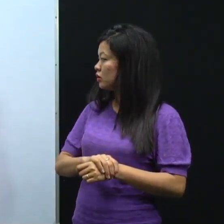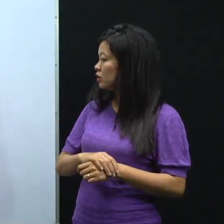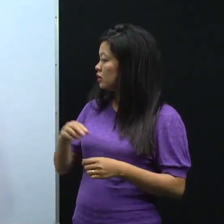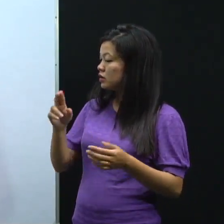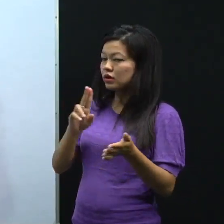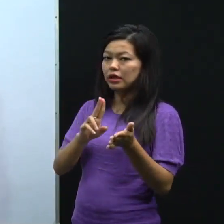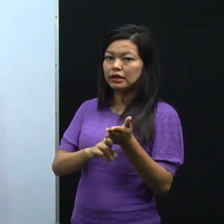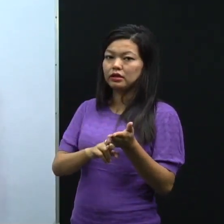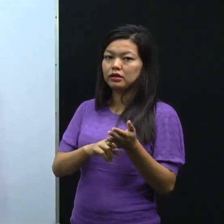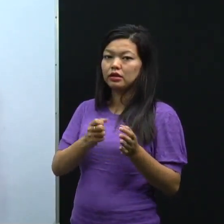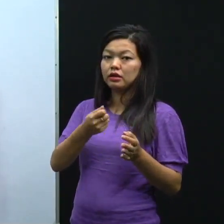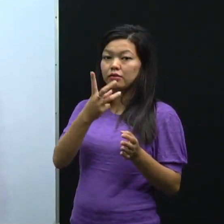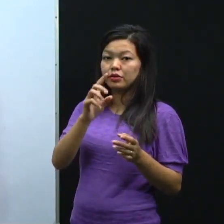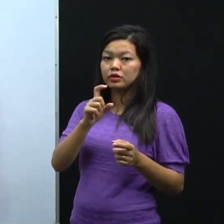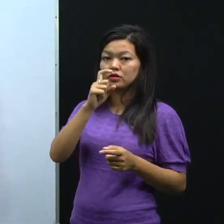Okay, now